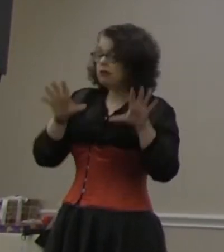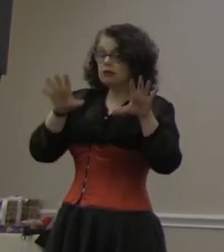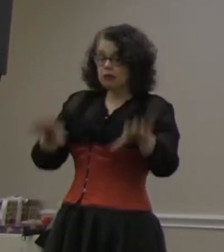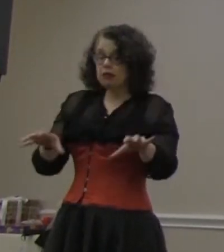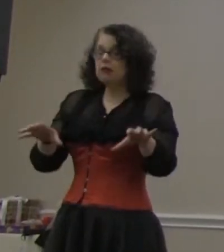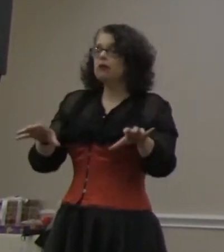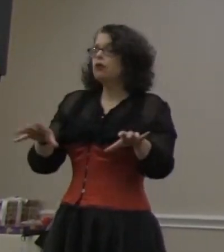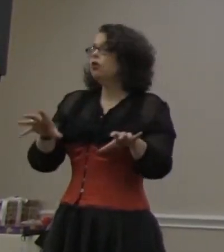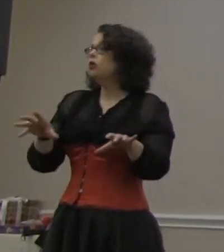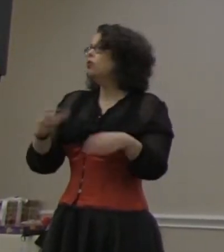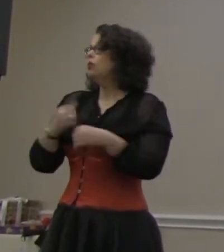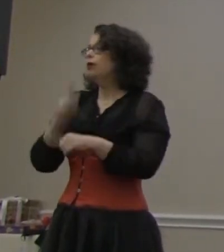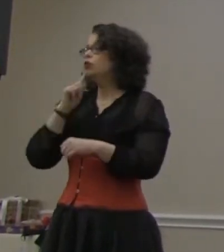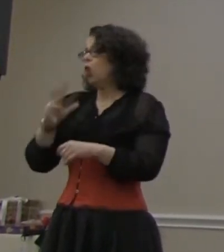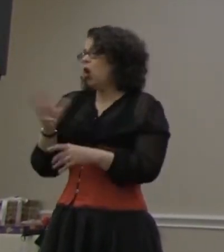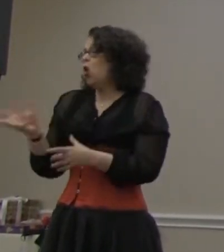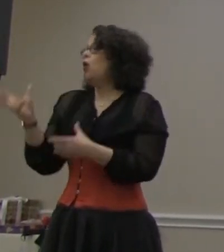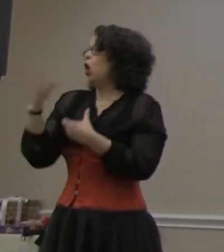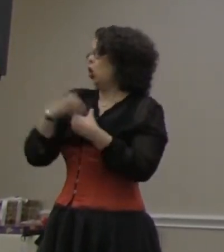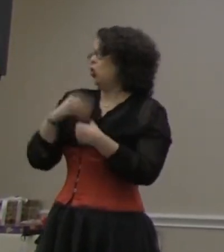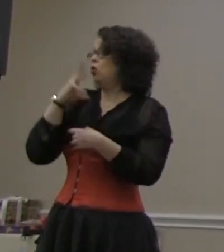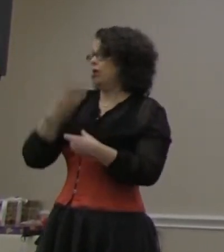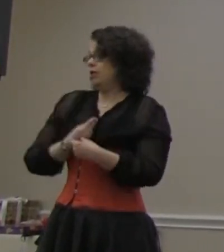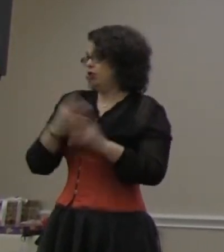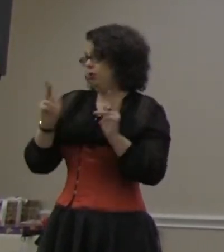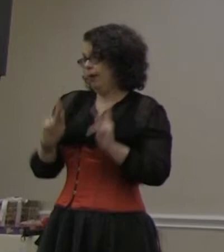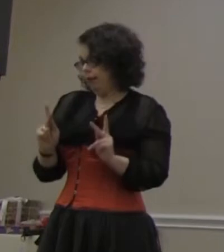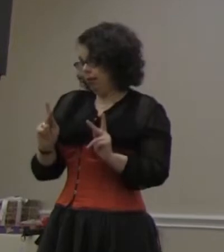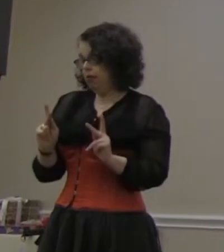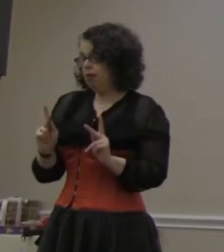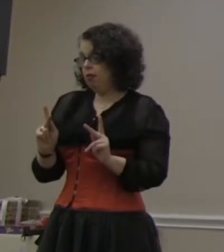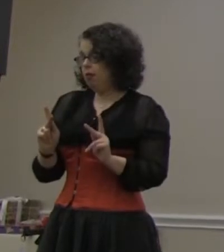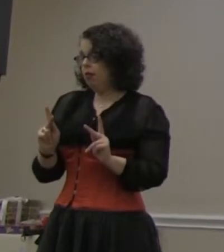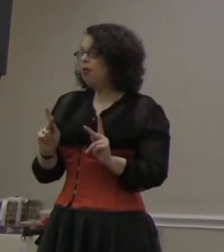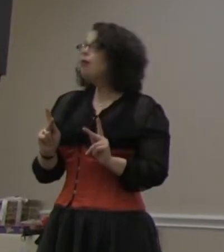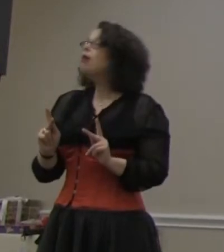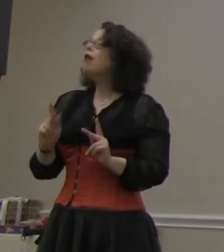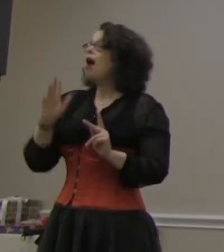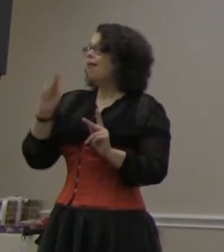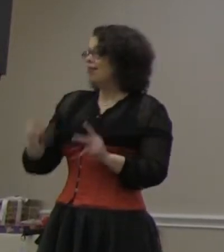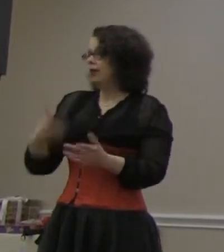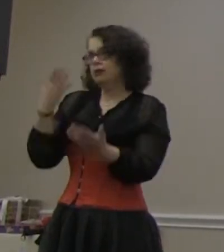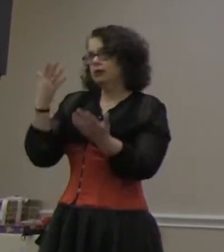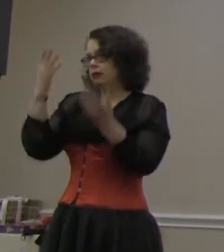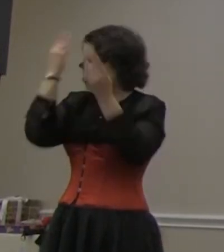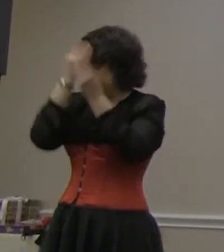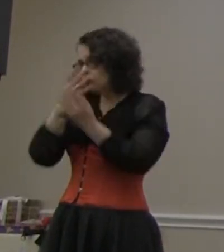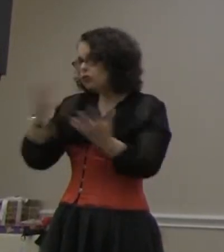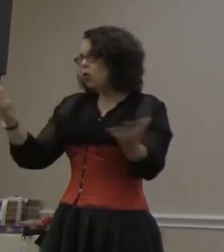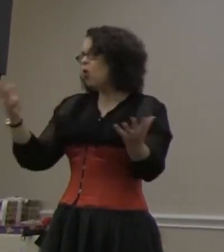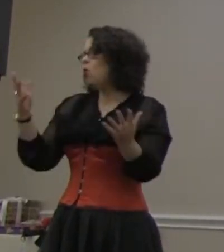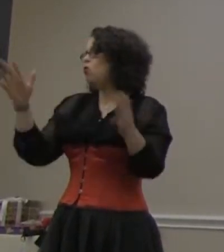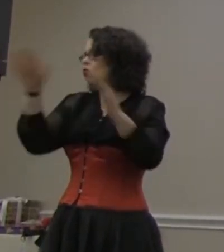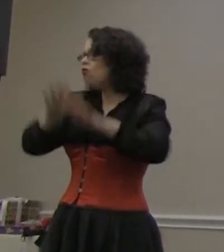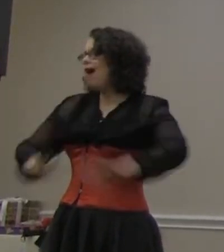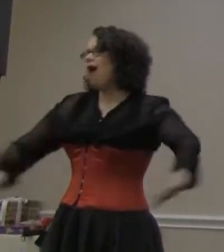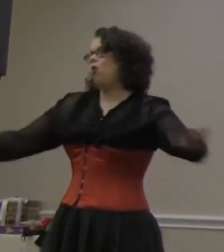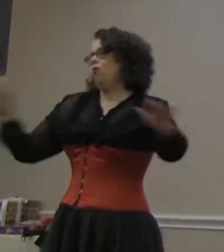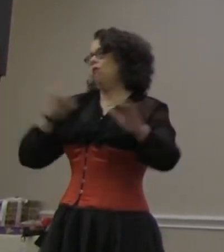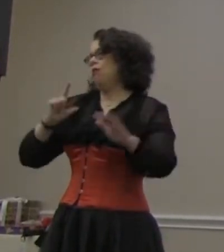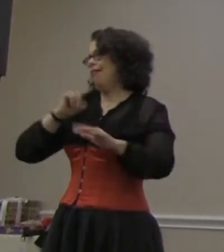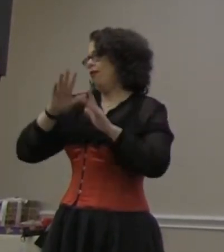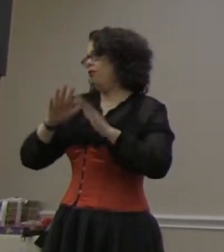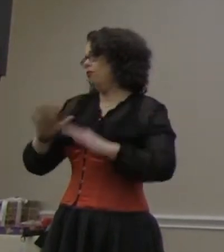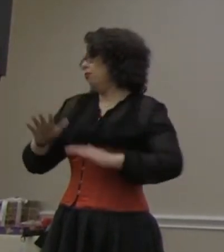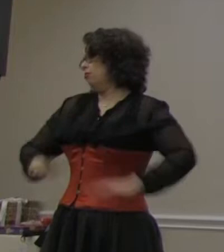that transgender people are included and that this fact is known throughout all the Leatherland. Because